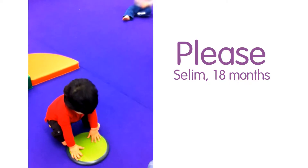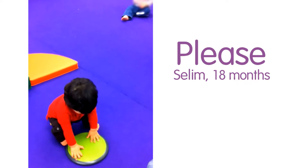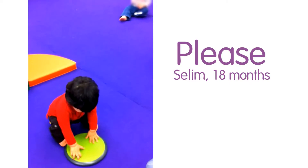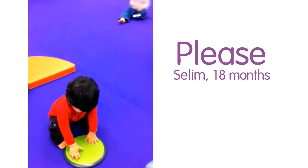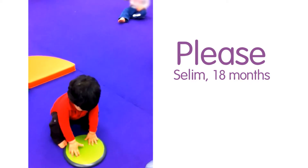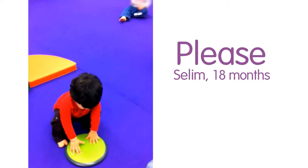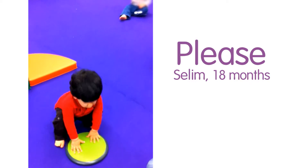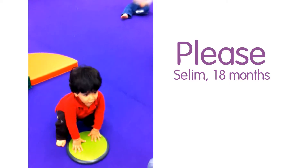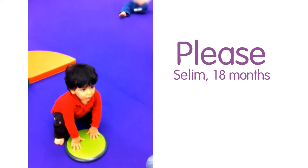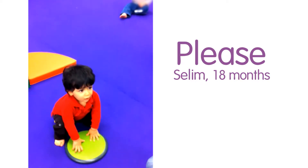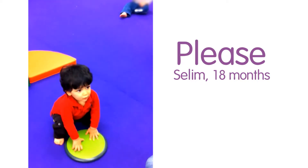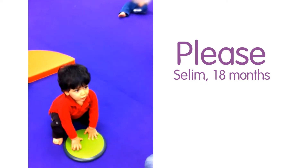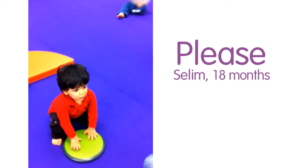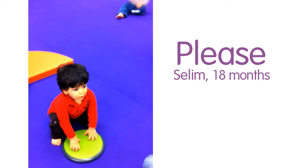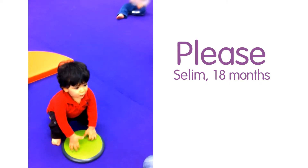Can you say one more, please?